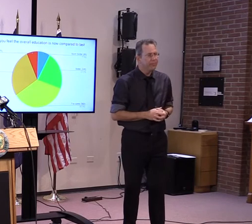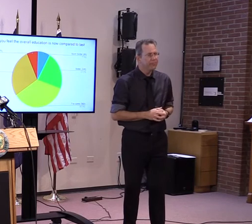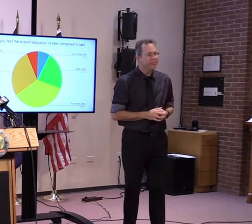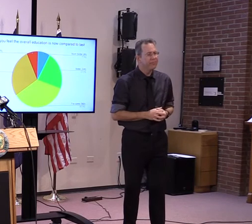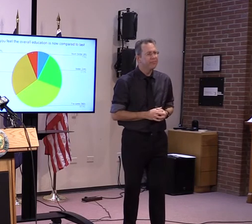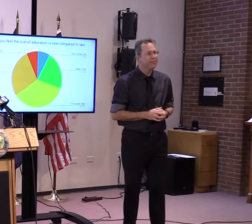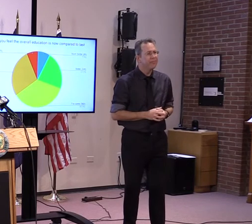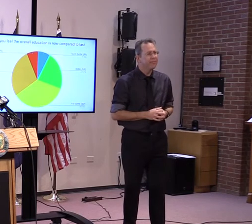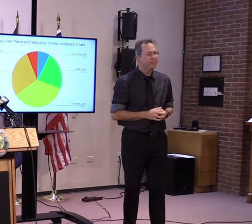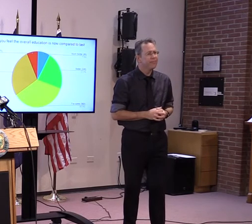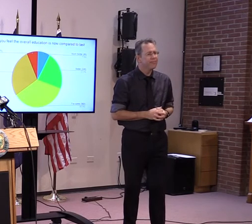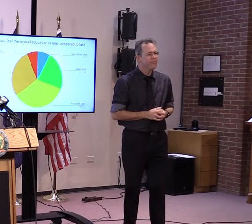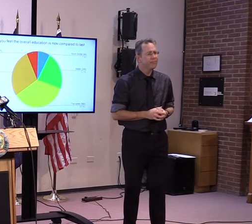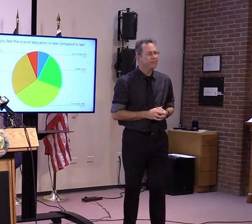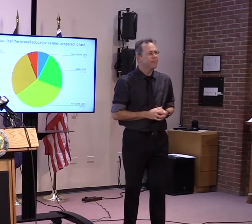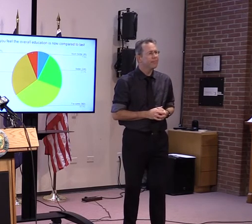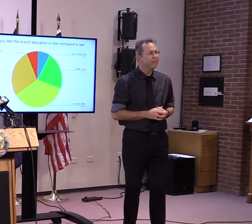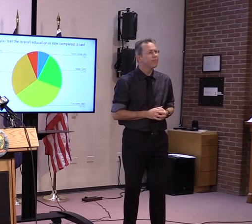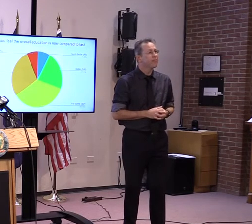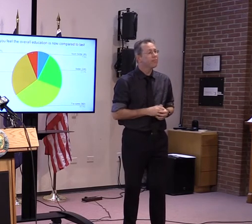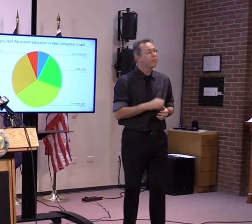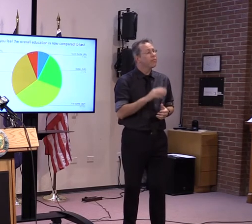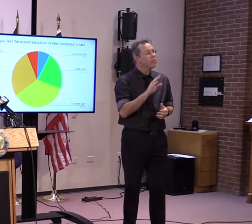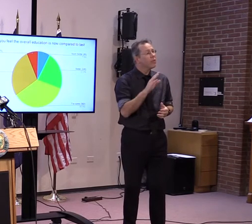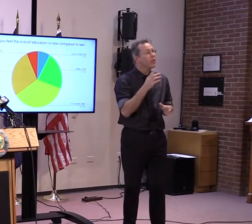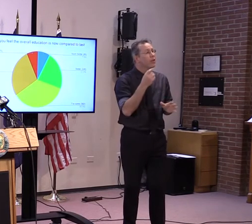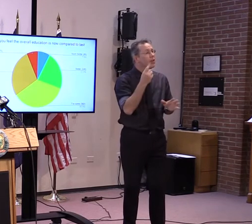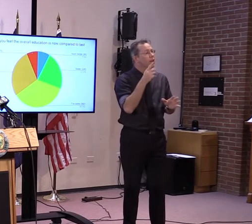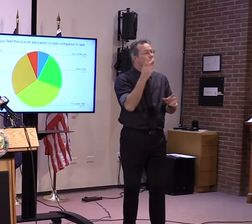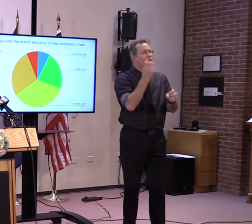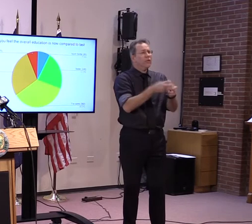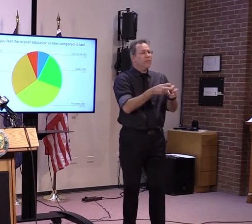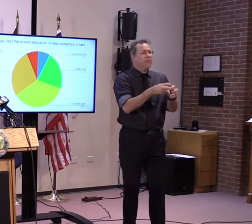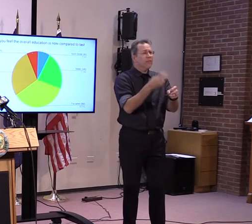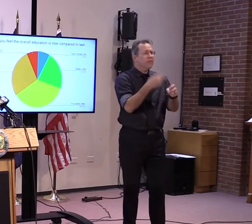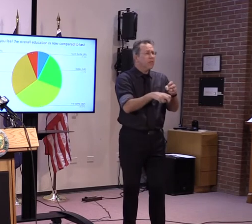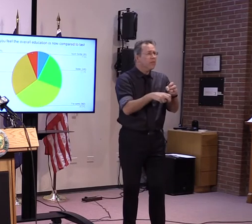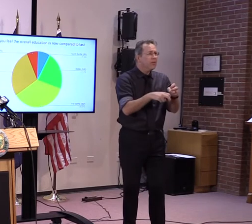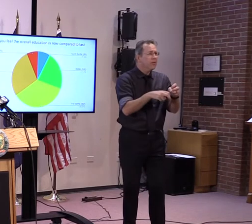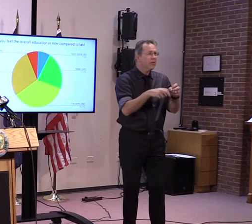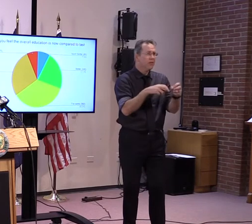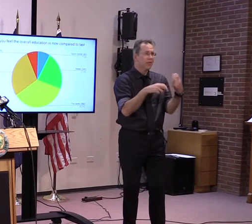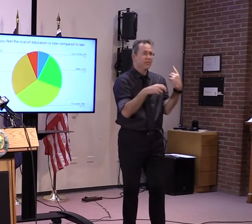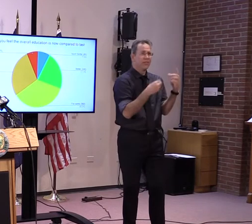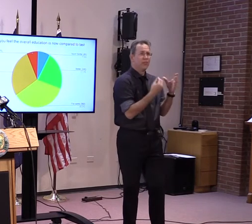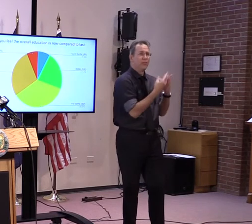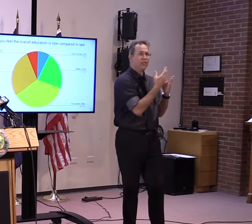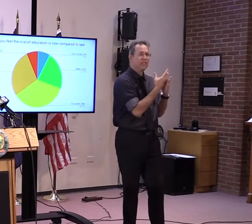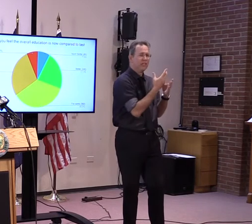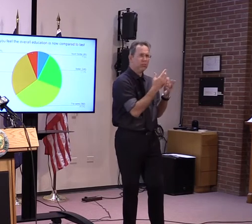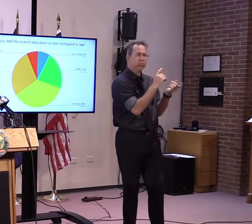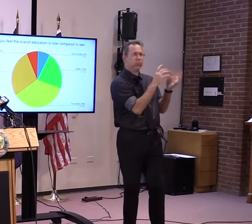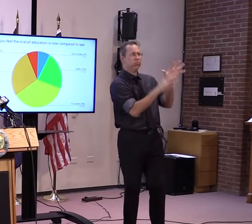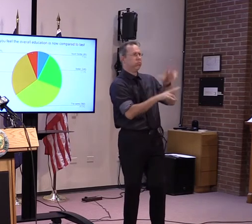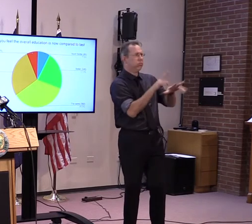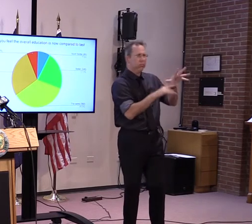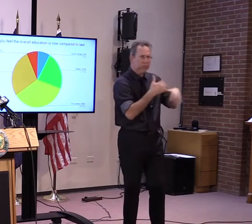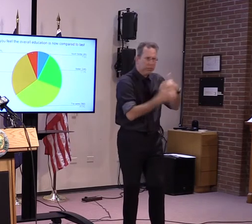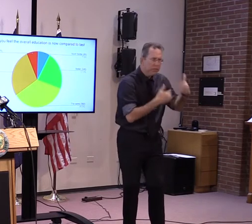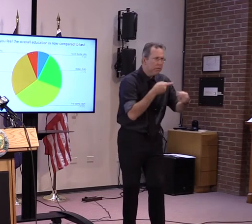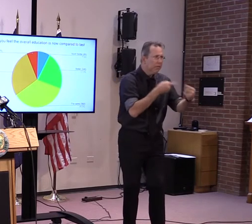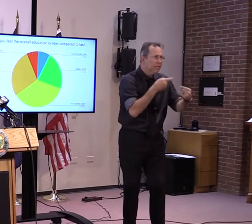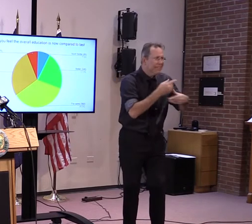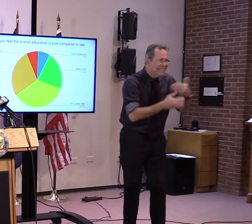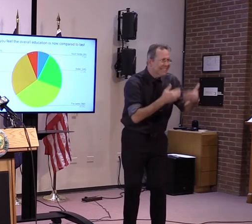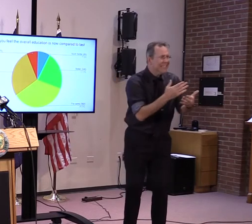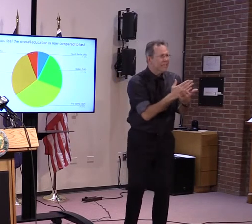liking school. It's hard. It's a struggle. There are some teachers that have not utilized the materials they've had. And obviously, there are